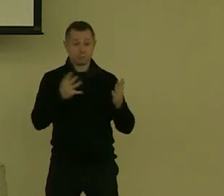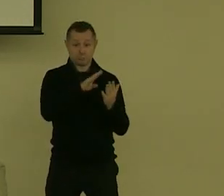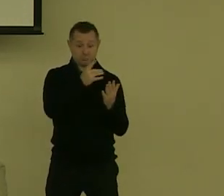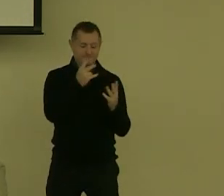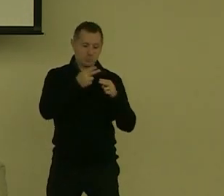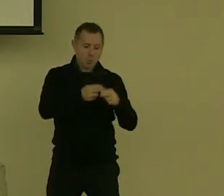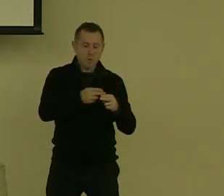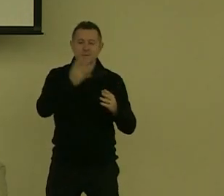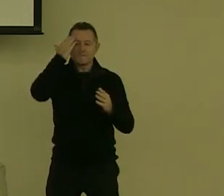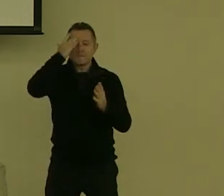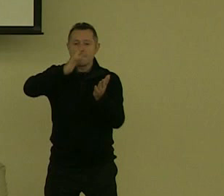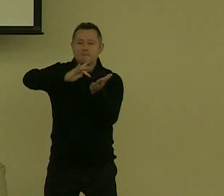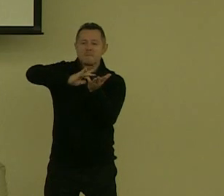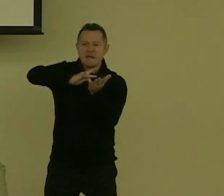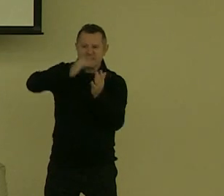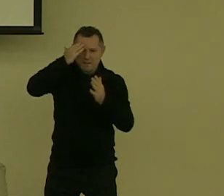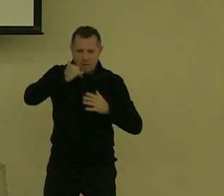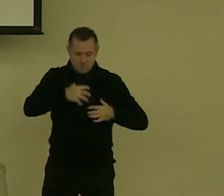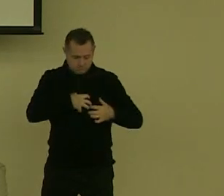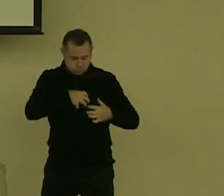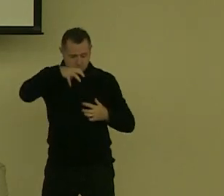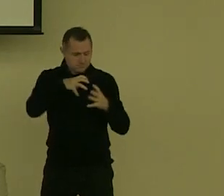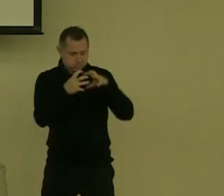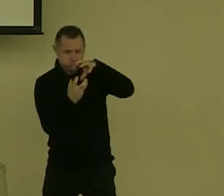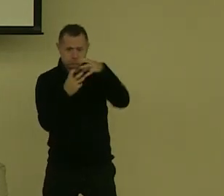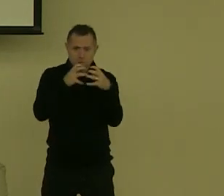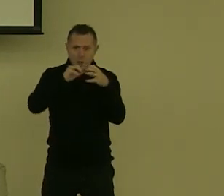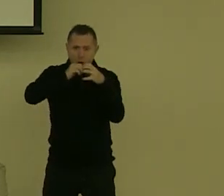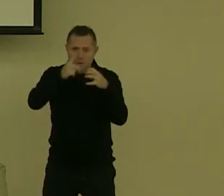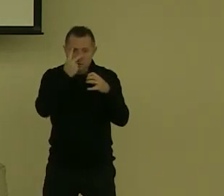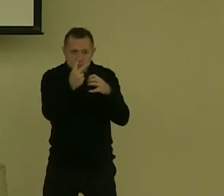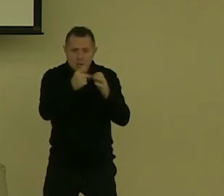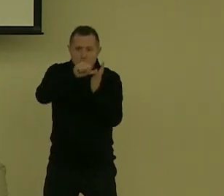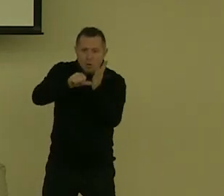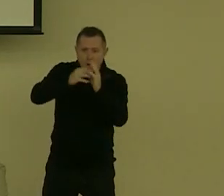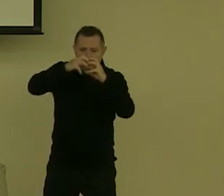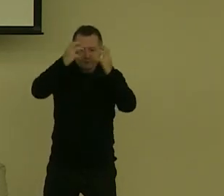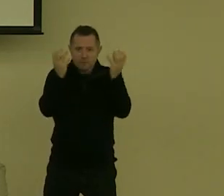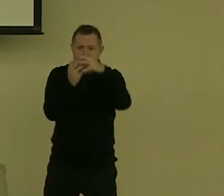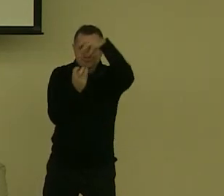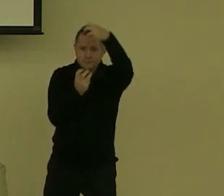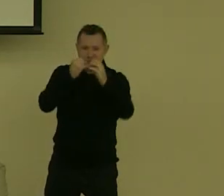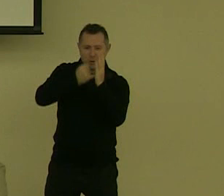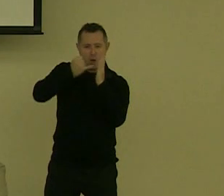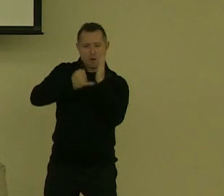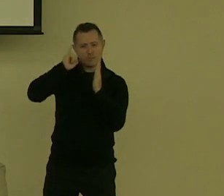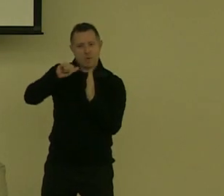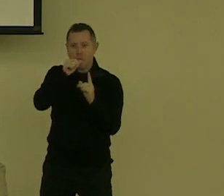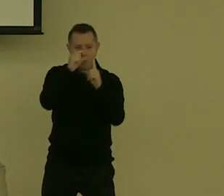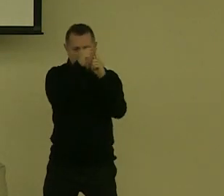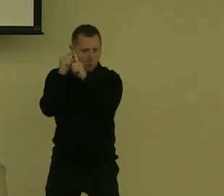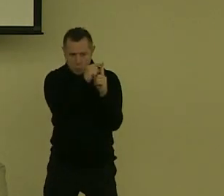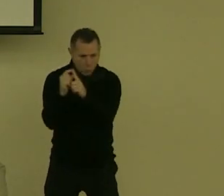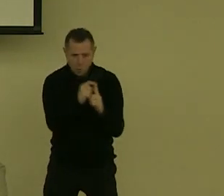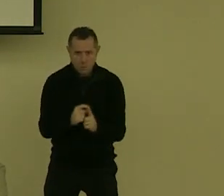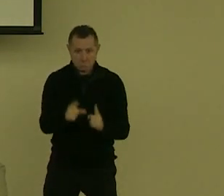forgot to mention, I teach a summer course that I inherited from a PhD candidate in the English department